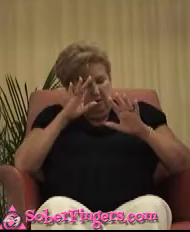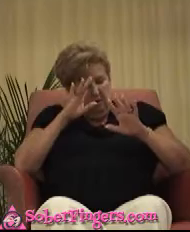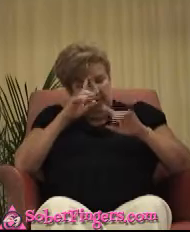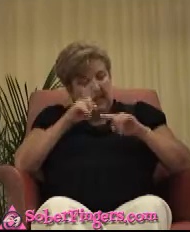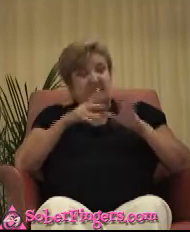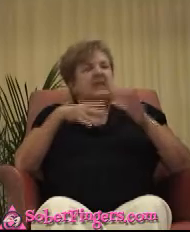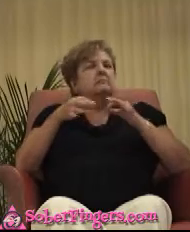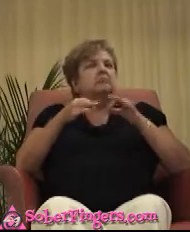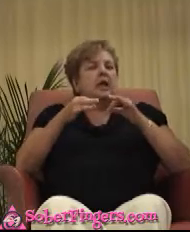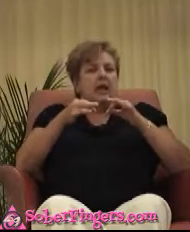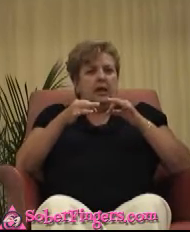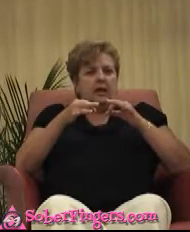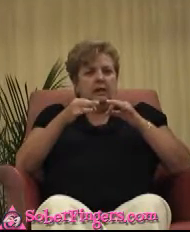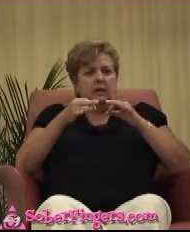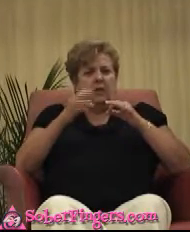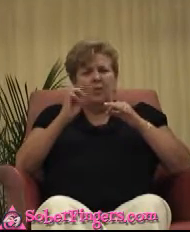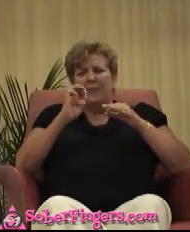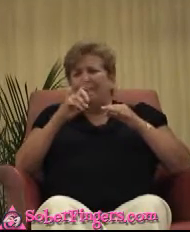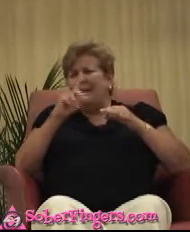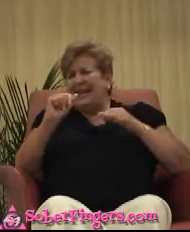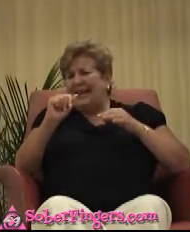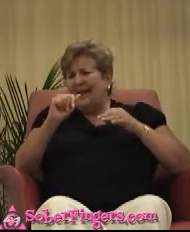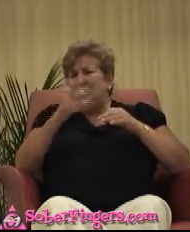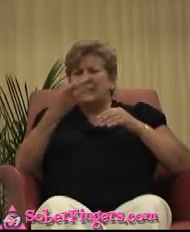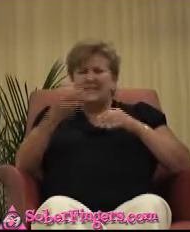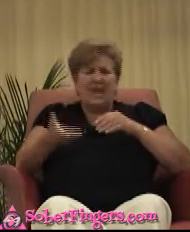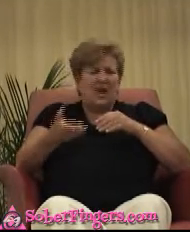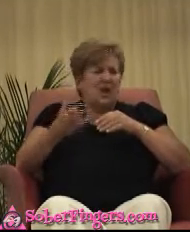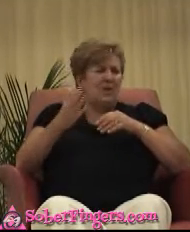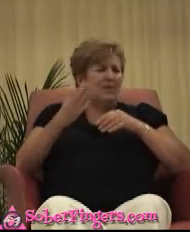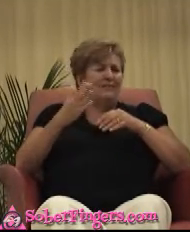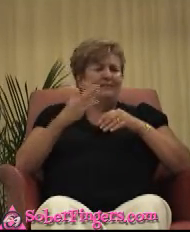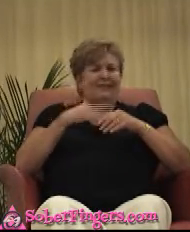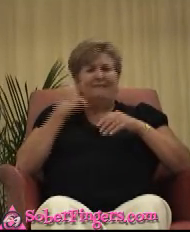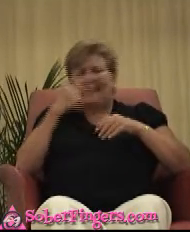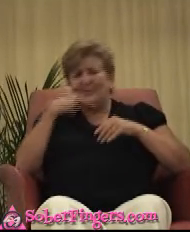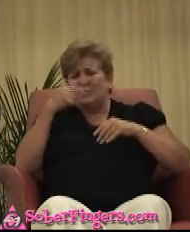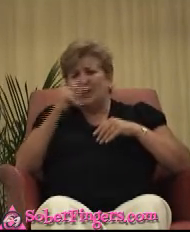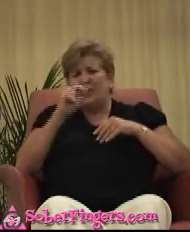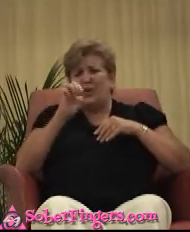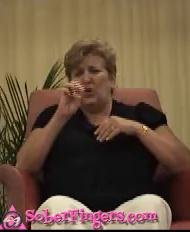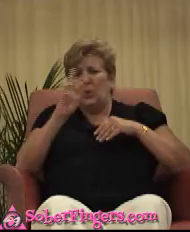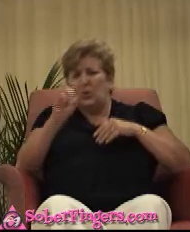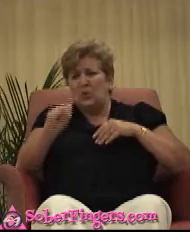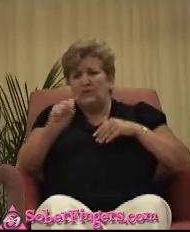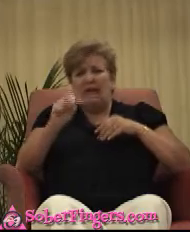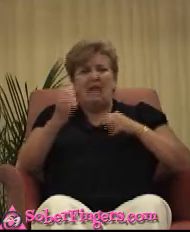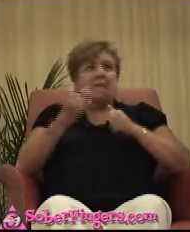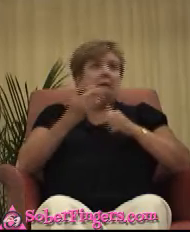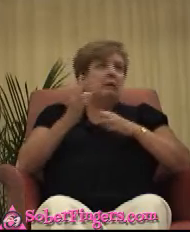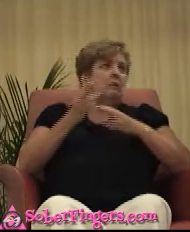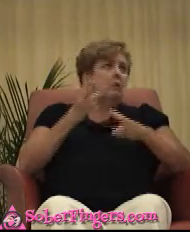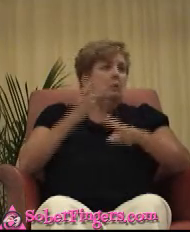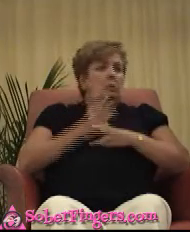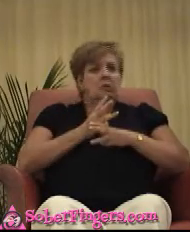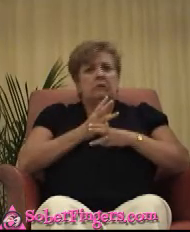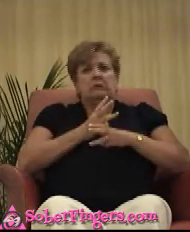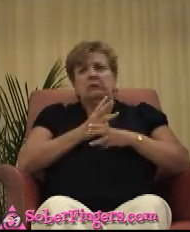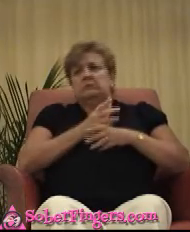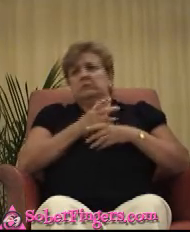Media is covering it, they're painting my picture. It's on the 6 o'clock news. They're telling the world what a very worthless piece of crap I am, have been, and